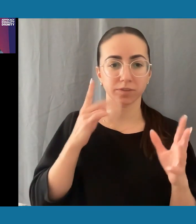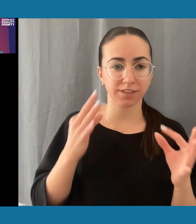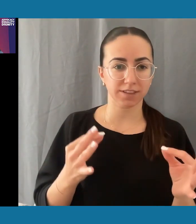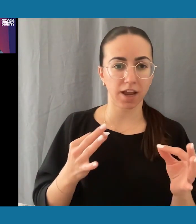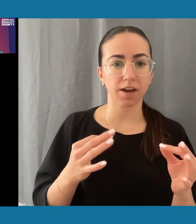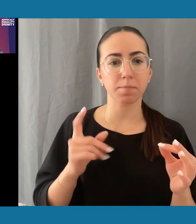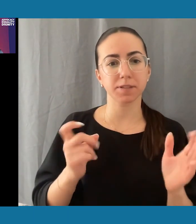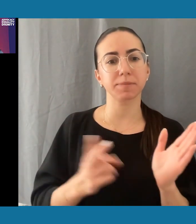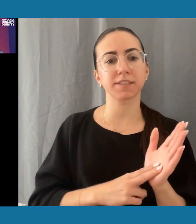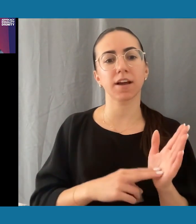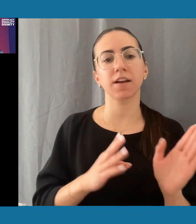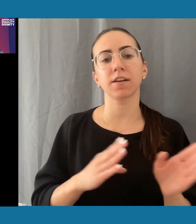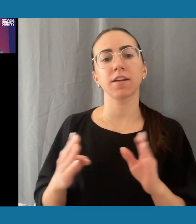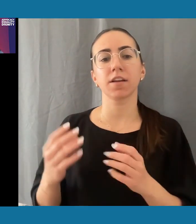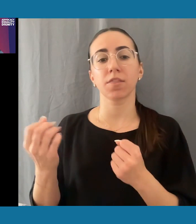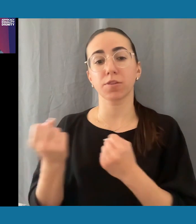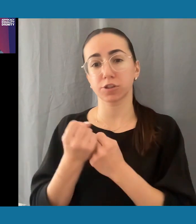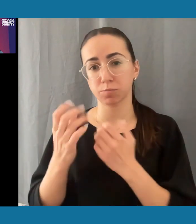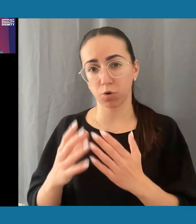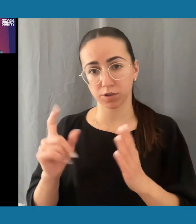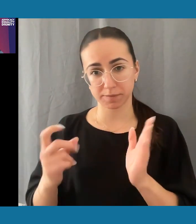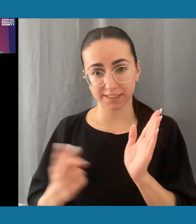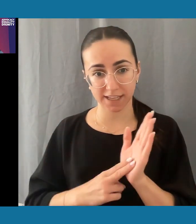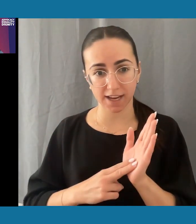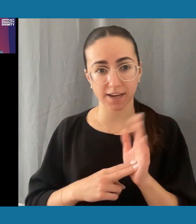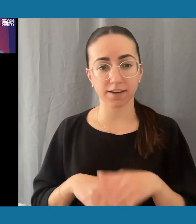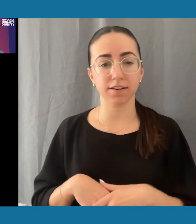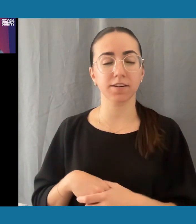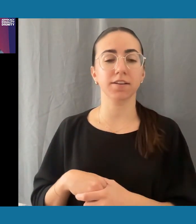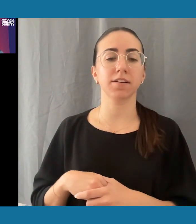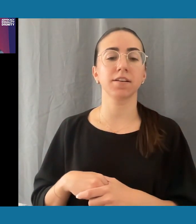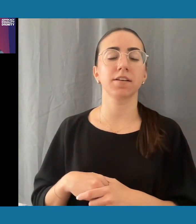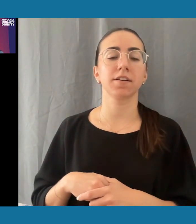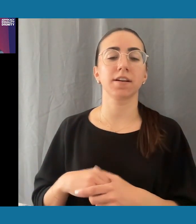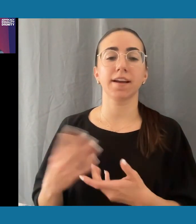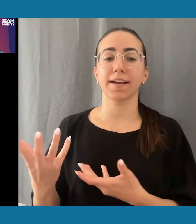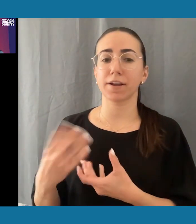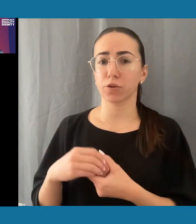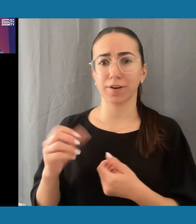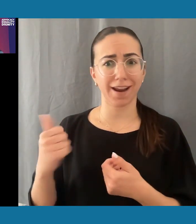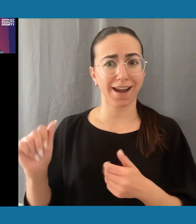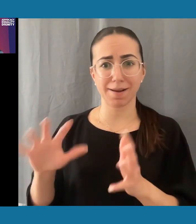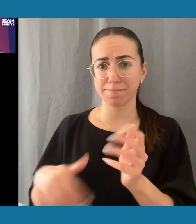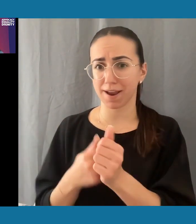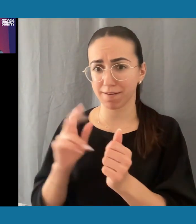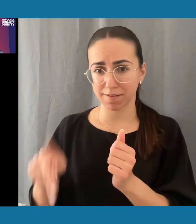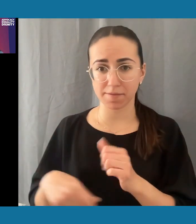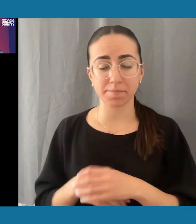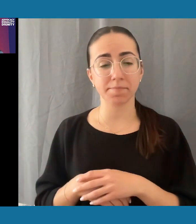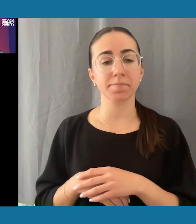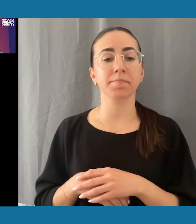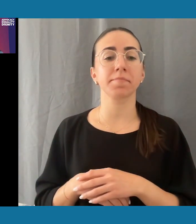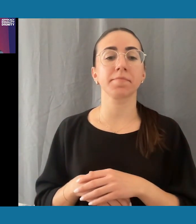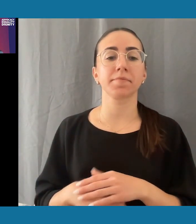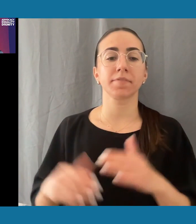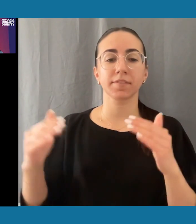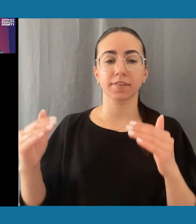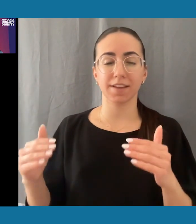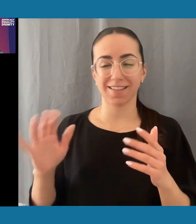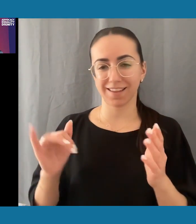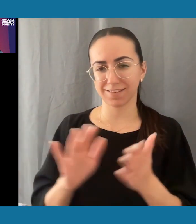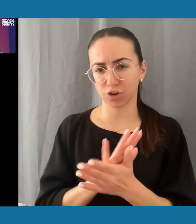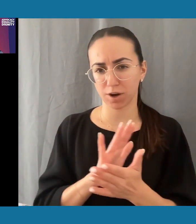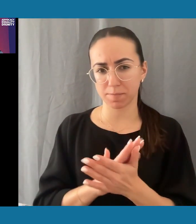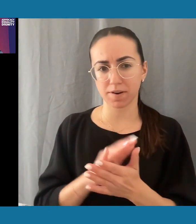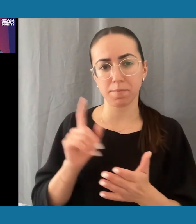who are designated, including any alternate supporters. And then that document is going to need to be notarized. And in Florida,